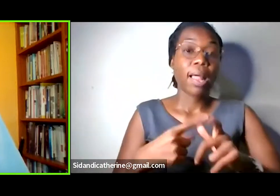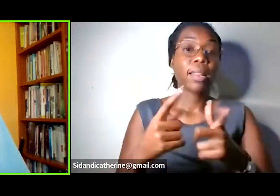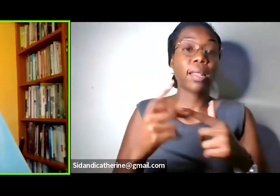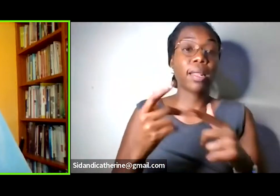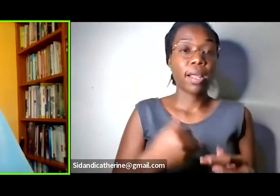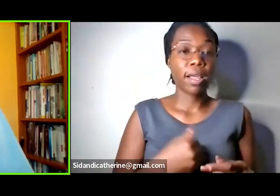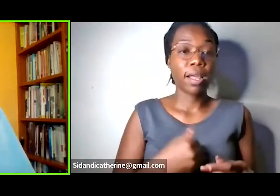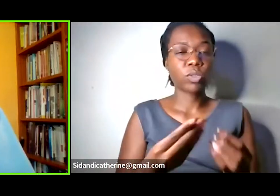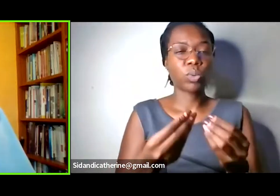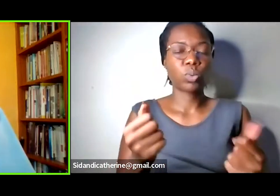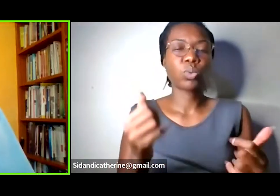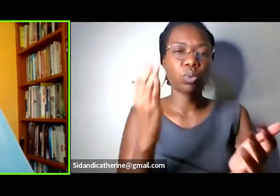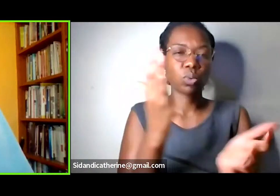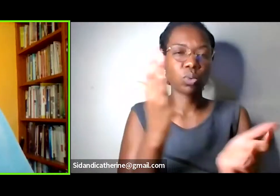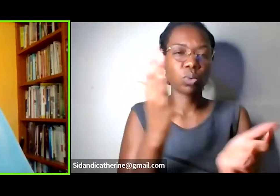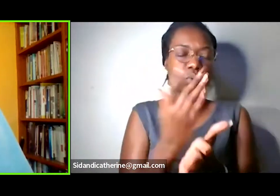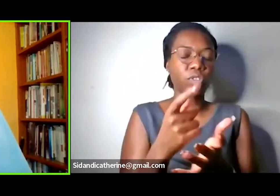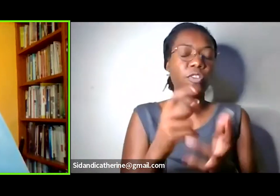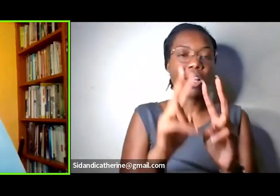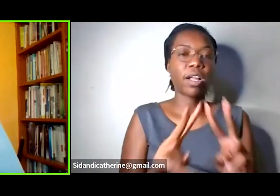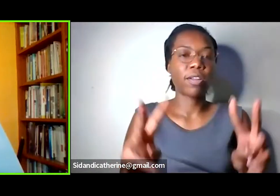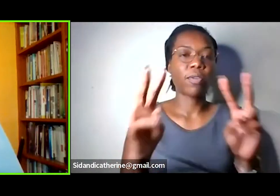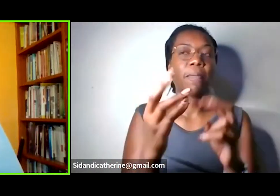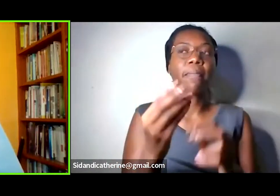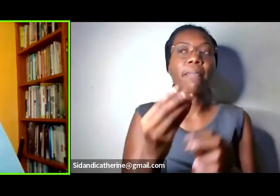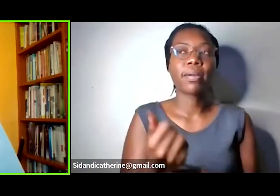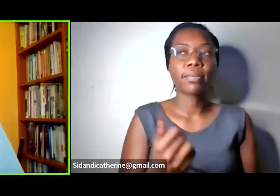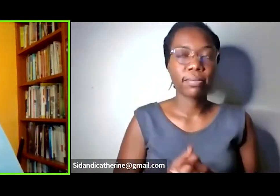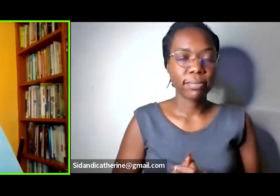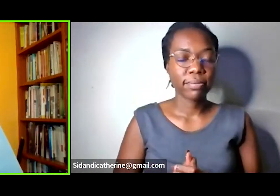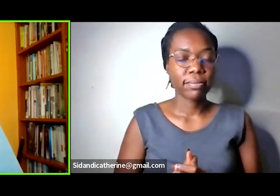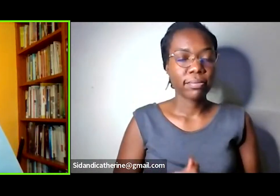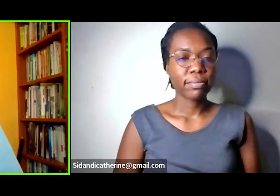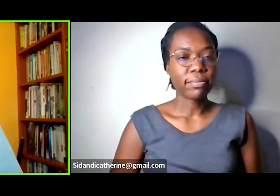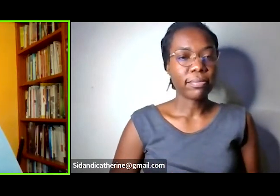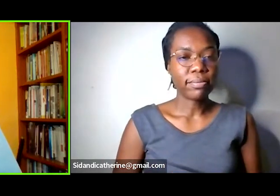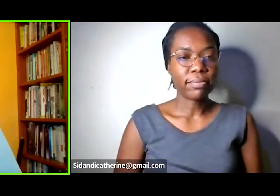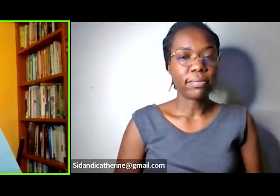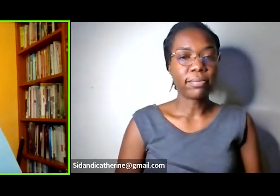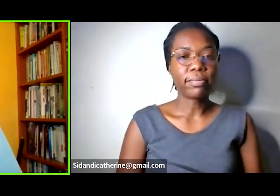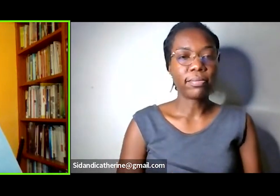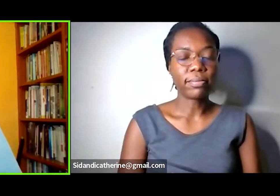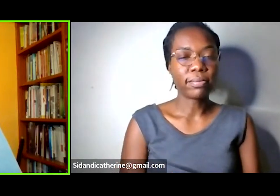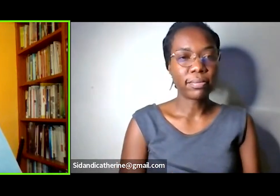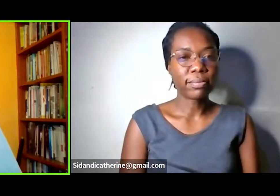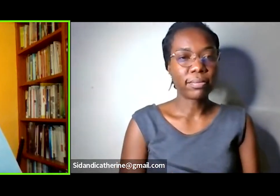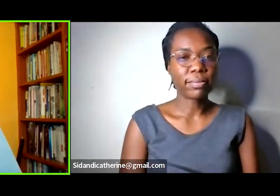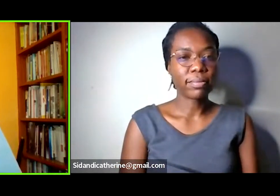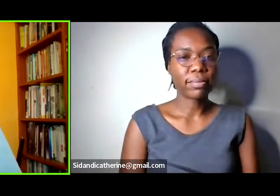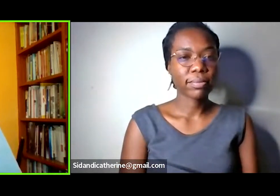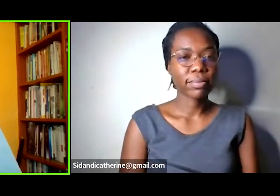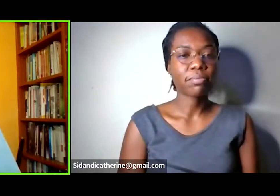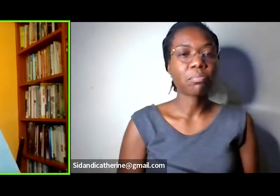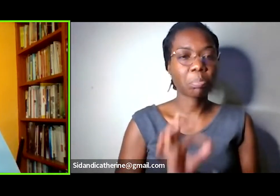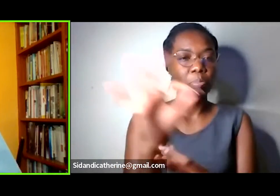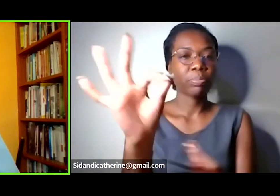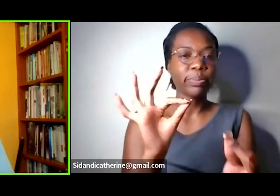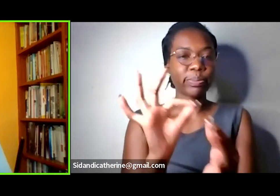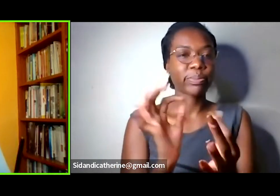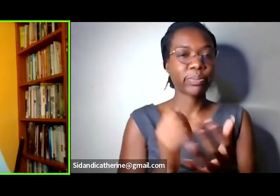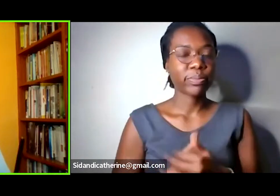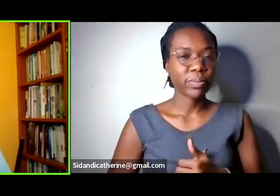me see. Okay. Service value, good. For small business owners, this is